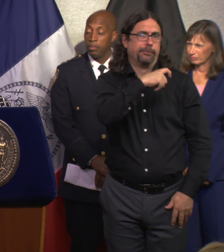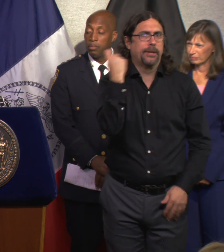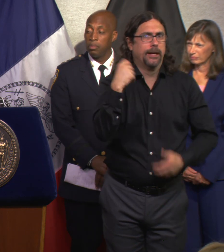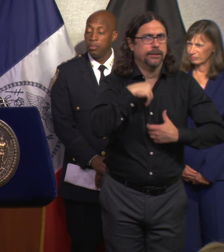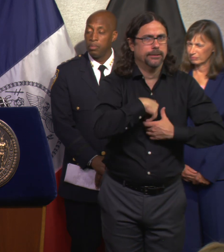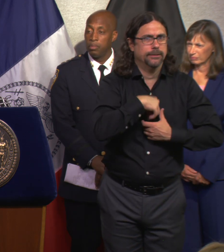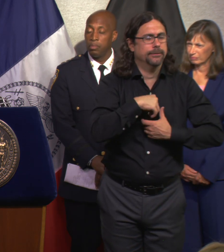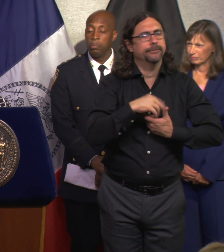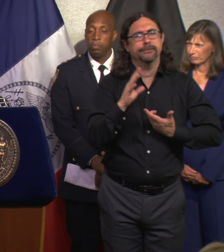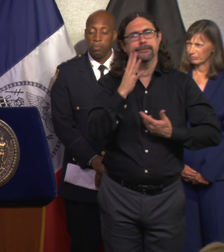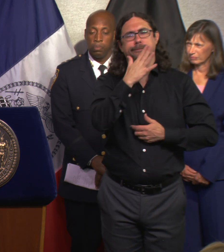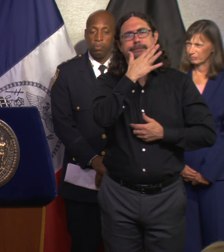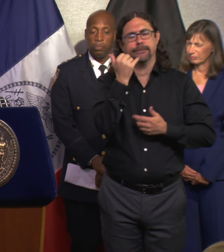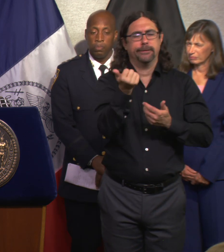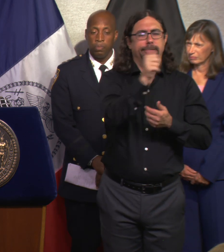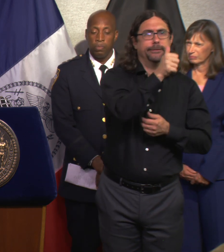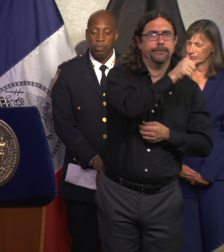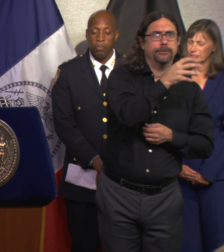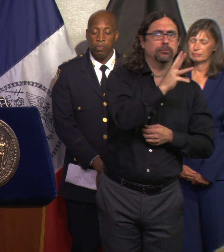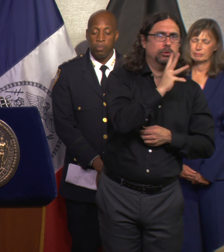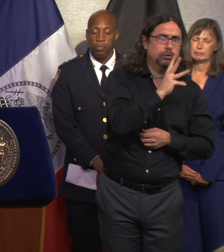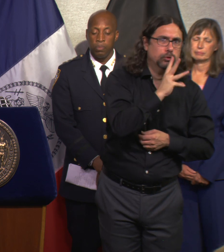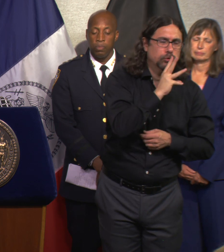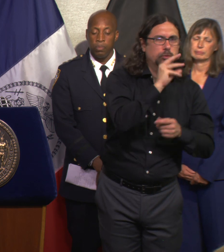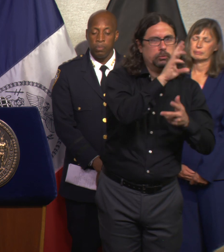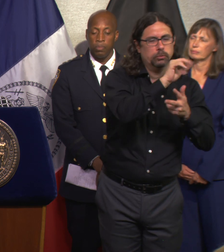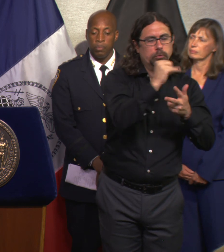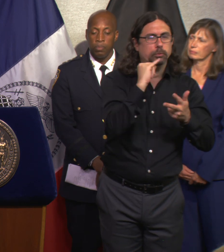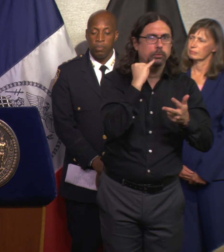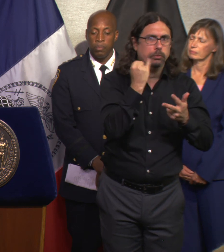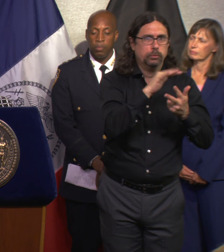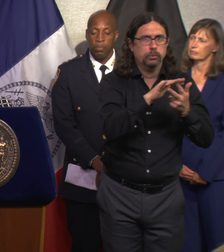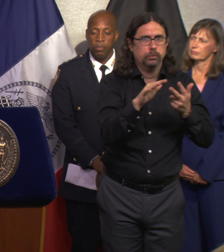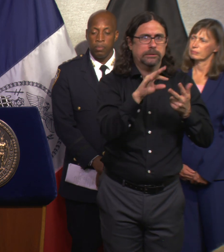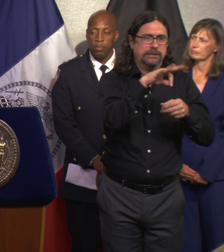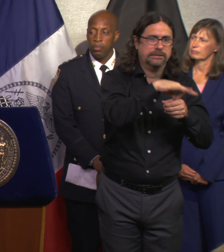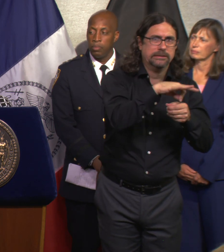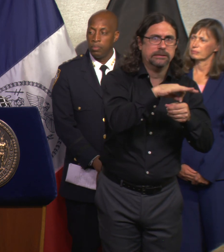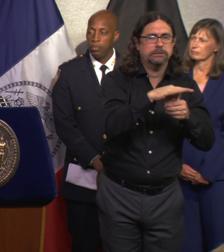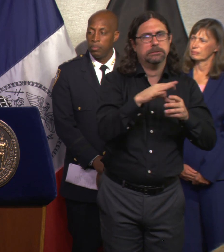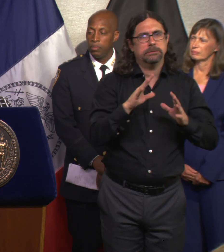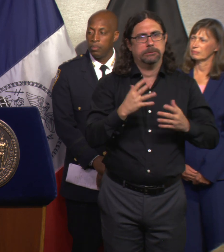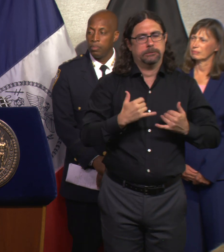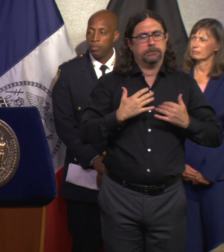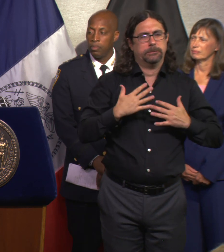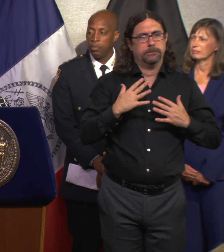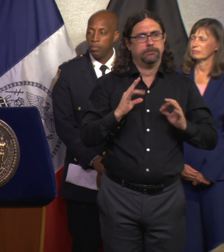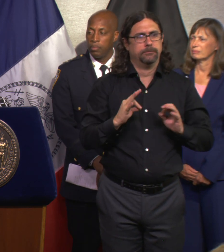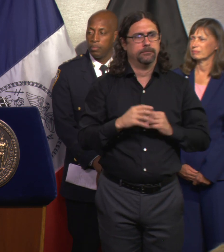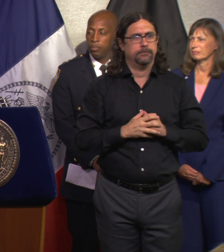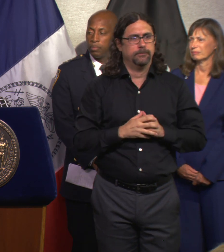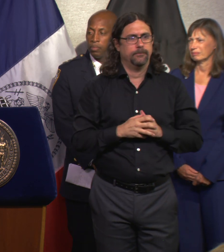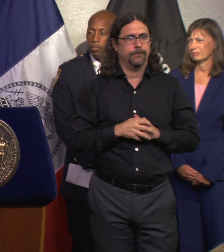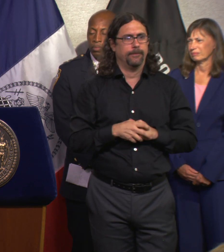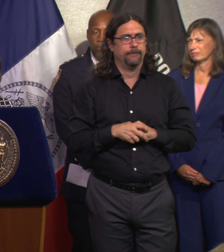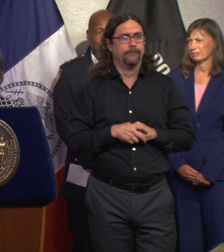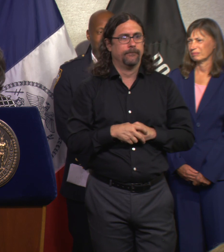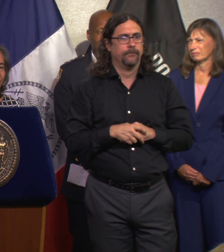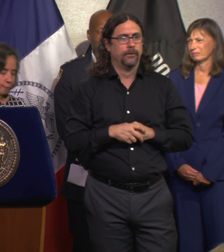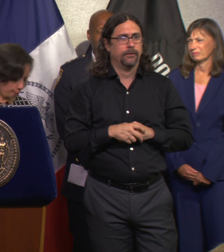fluid than you retain. So water is always the safest. Sports drinks, iced tea, nothing wrong with